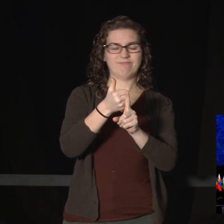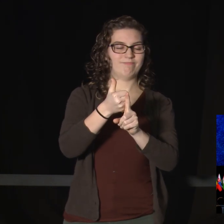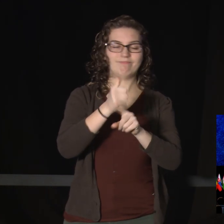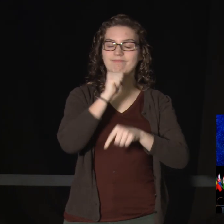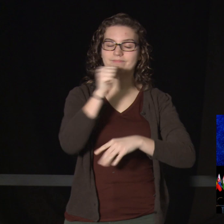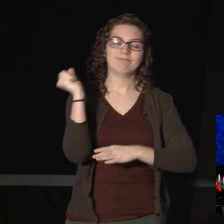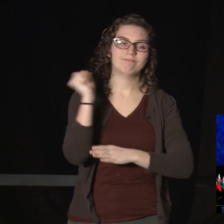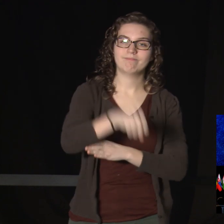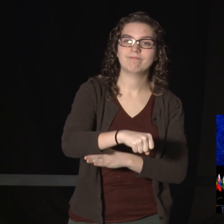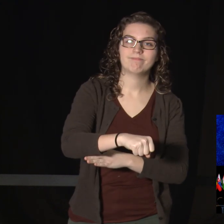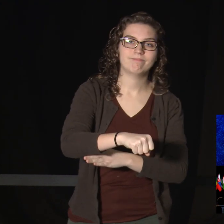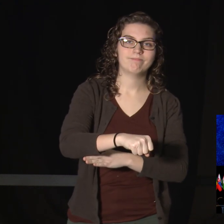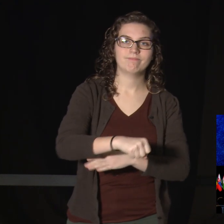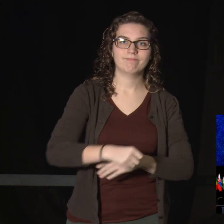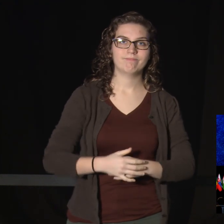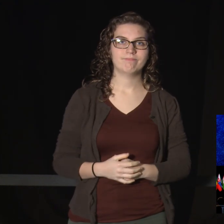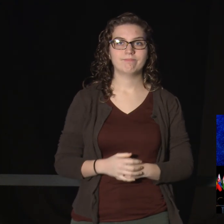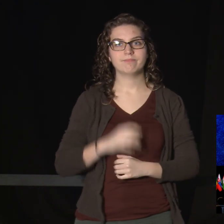against it."